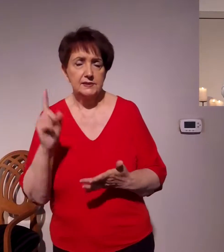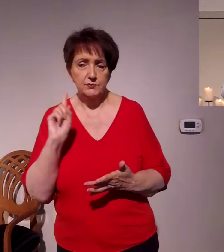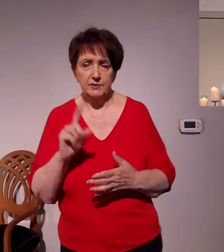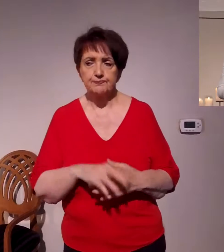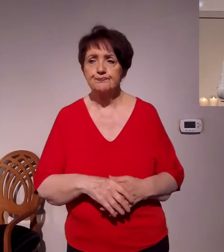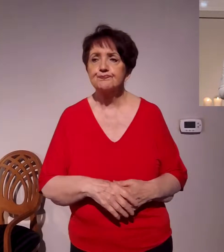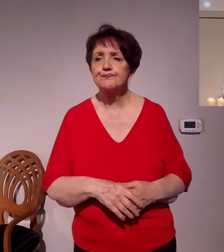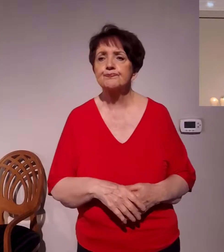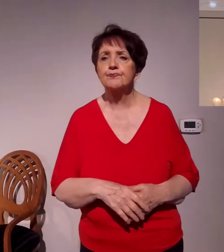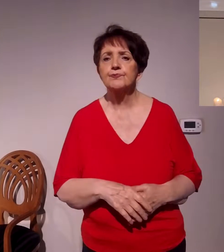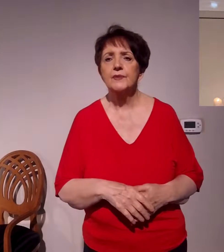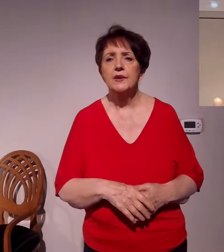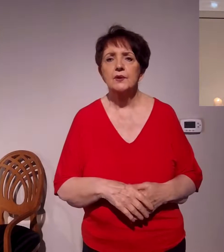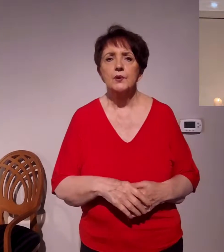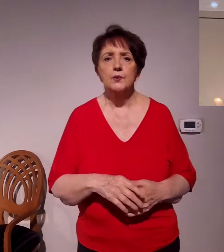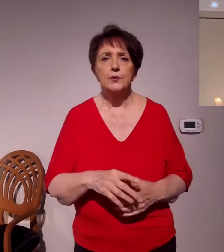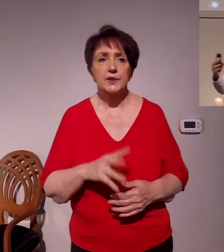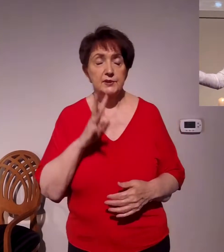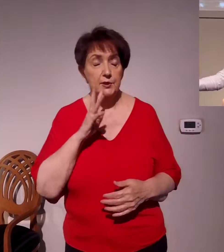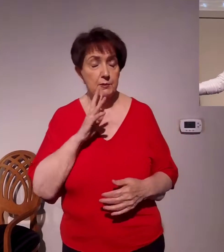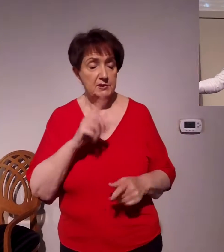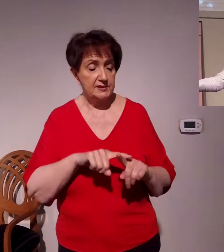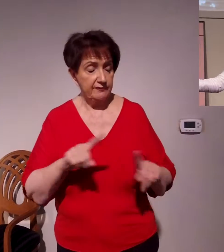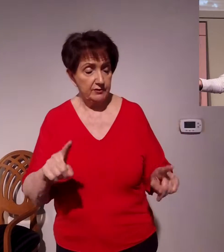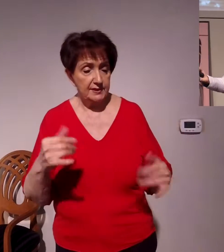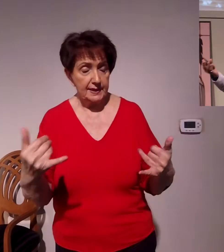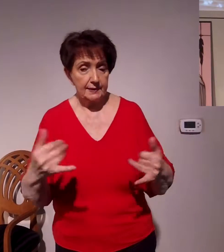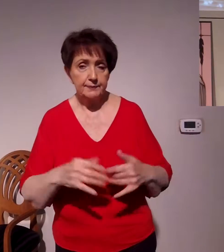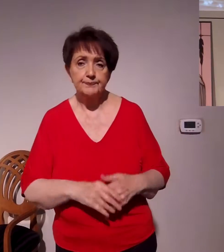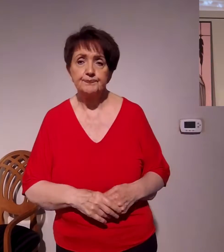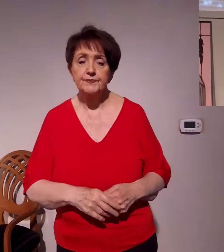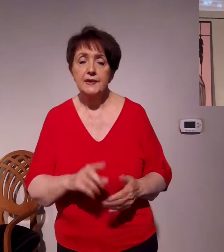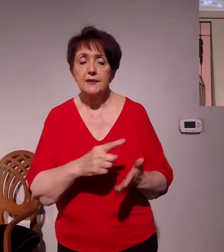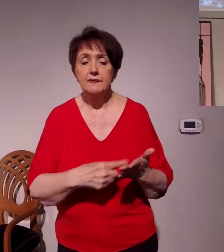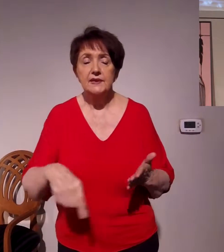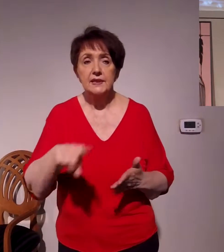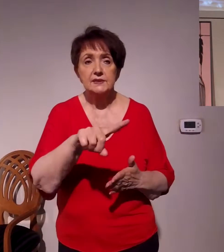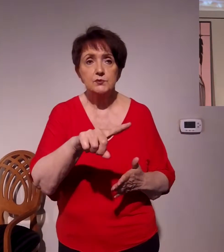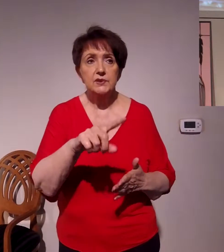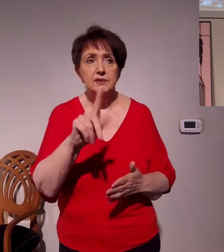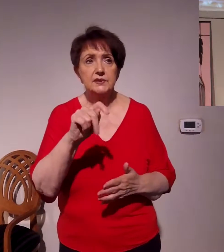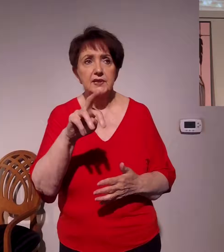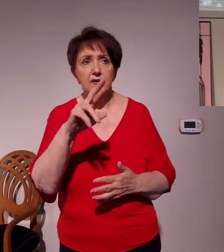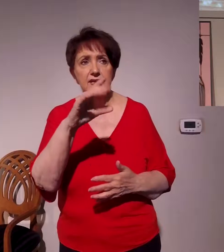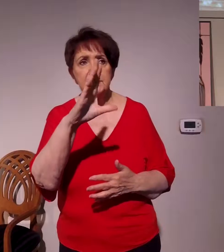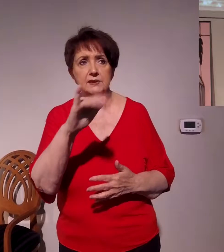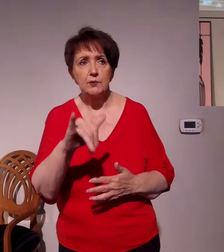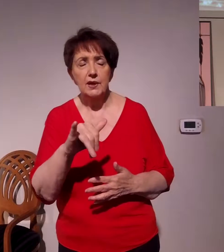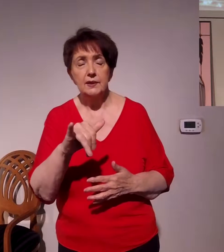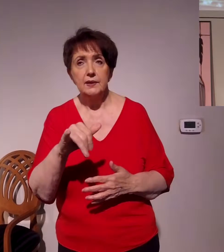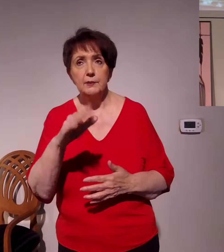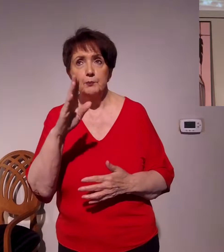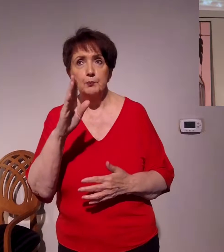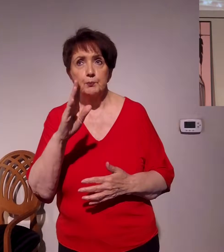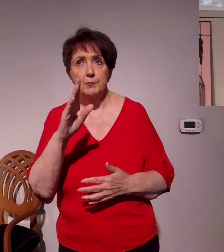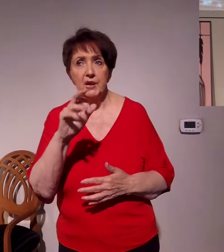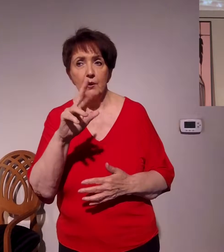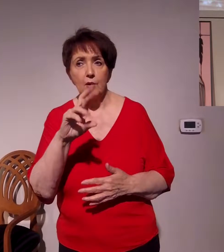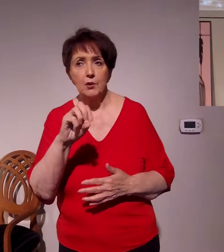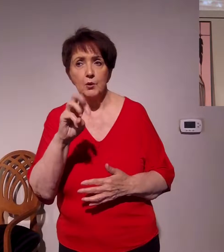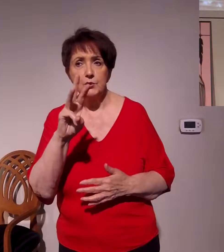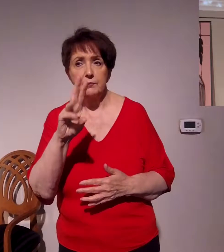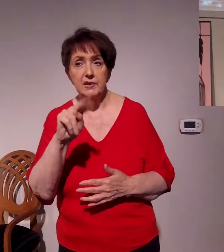We're going to talk about something else. And then next week, Tracy Brown's going to talk about prayer. You